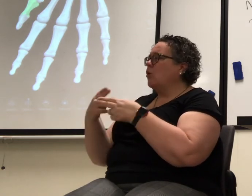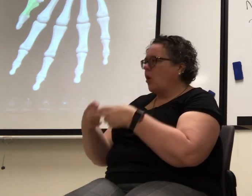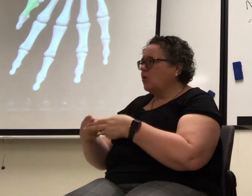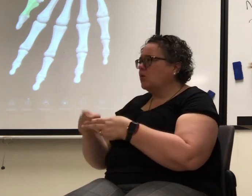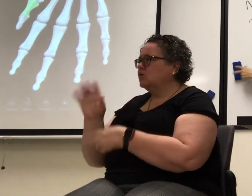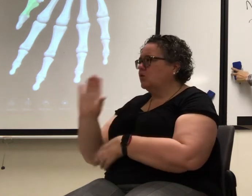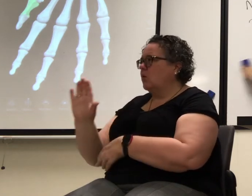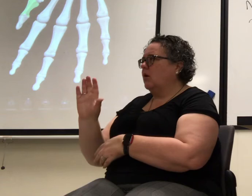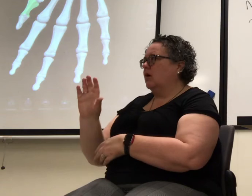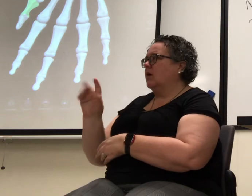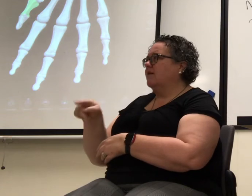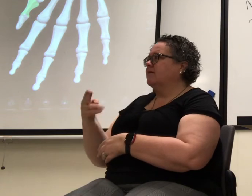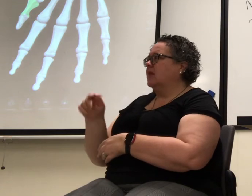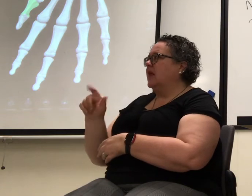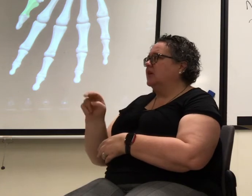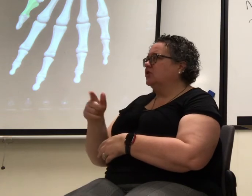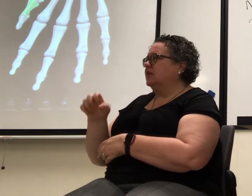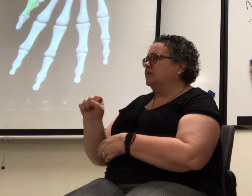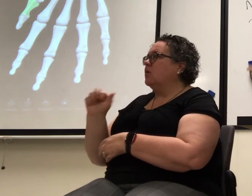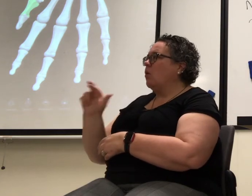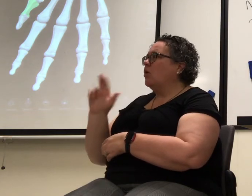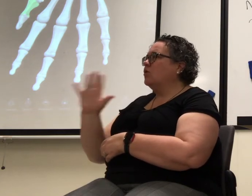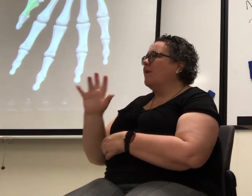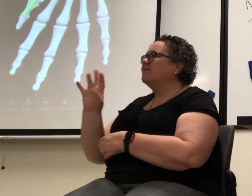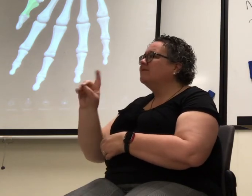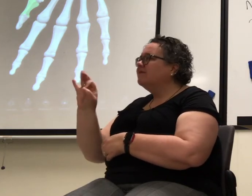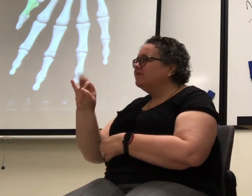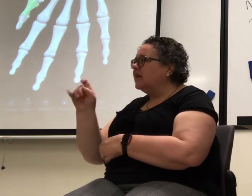phalanx singular.